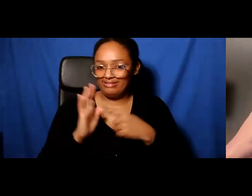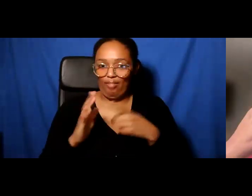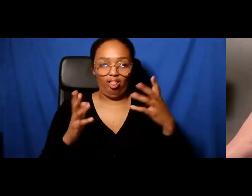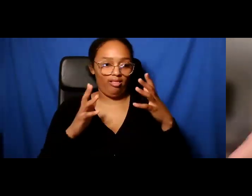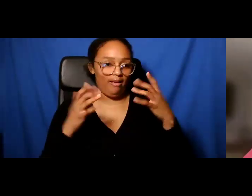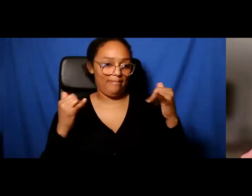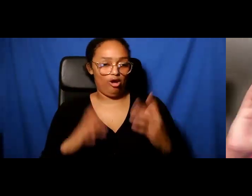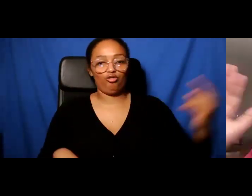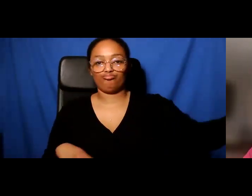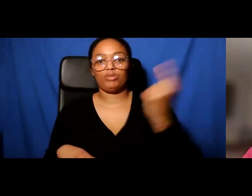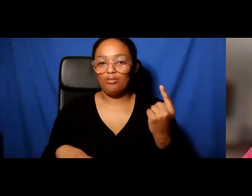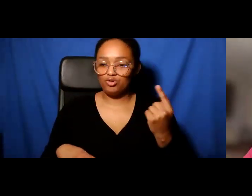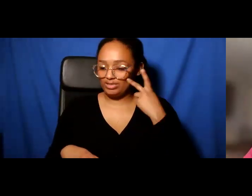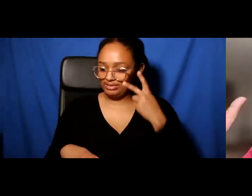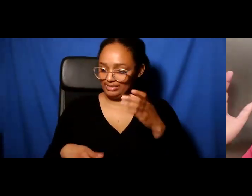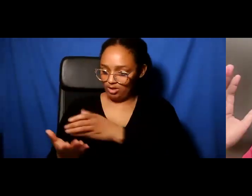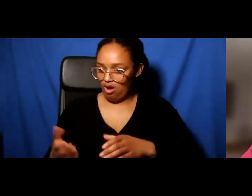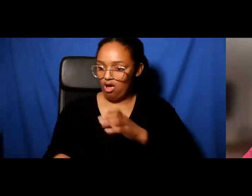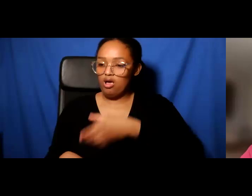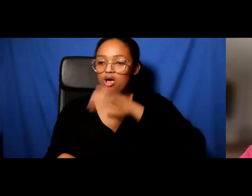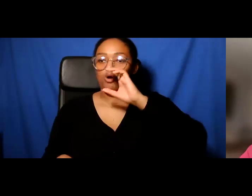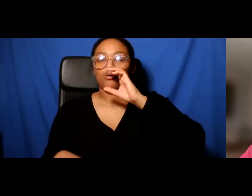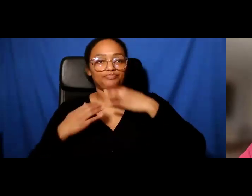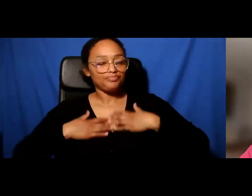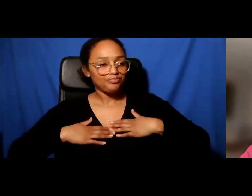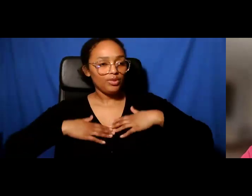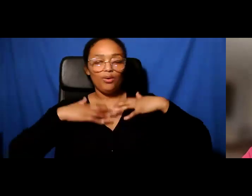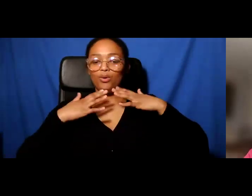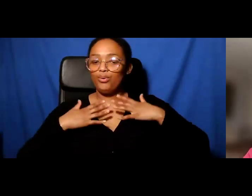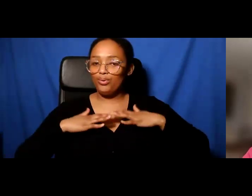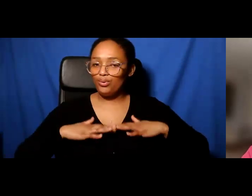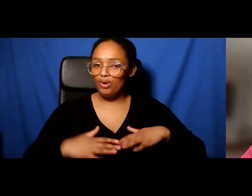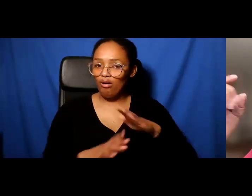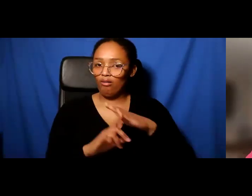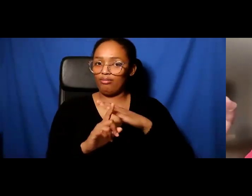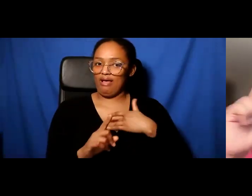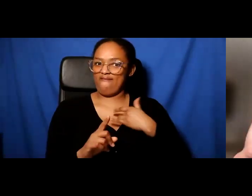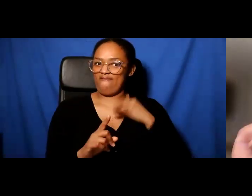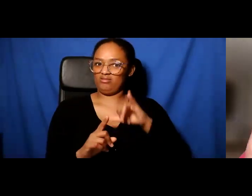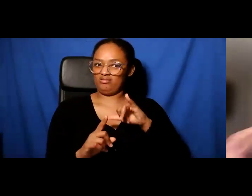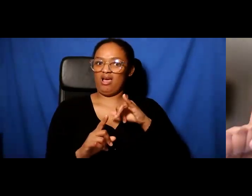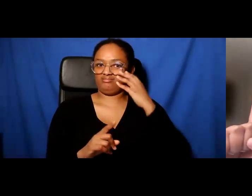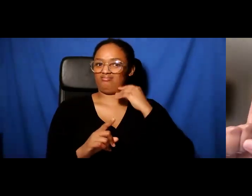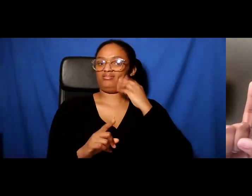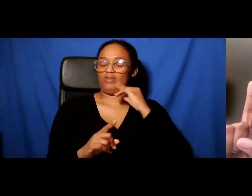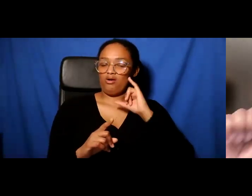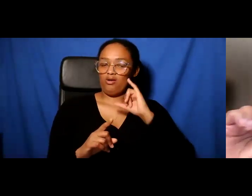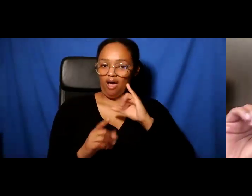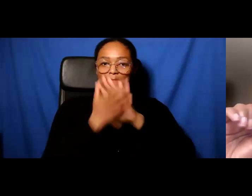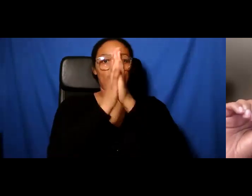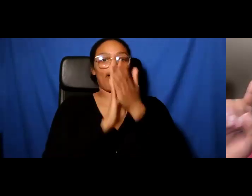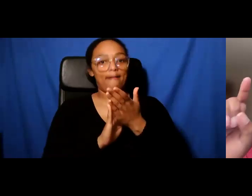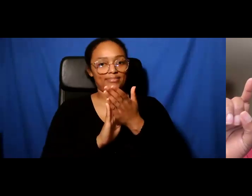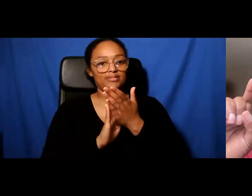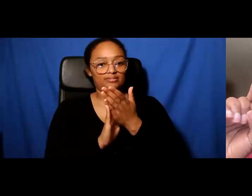feels energized. He's blown away. He believes. He is now a believer. Once I have one believer, the